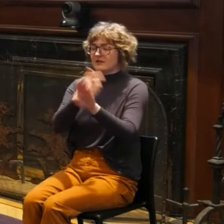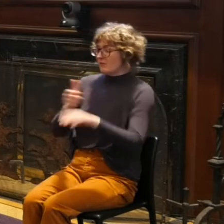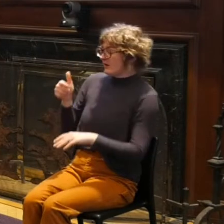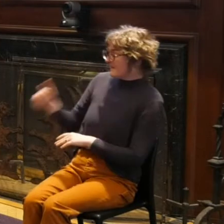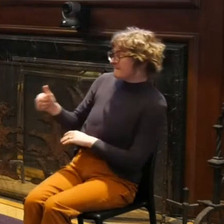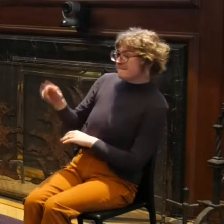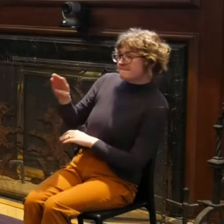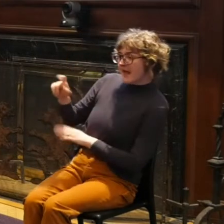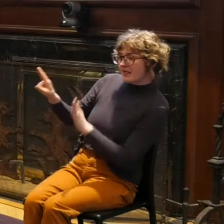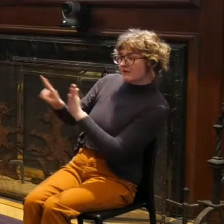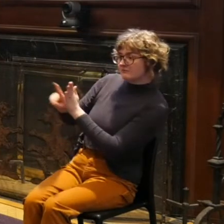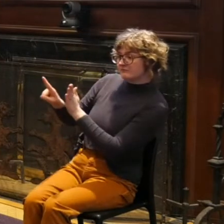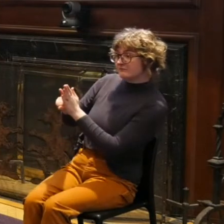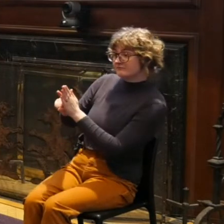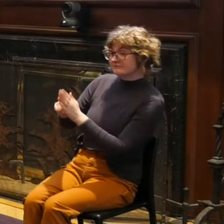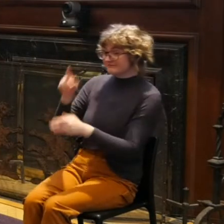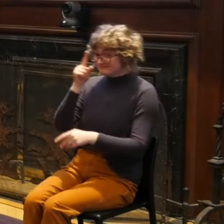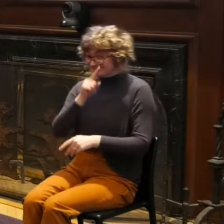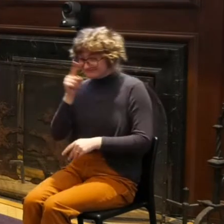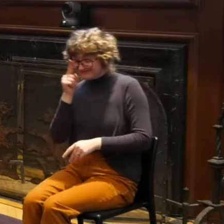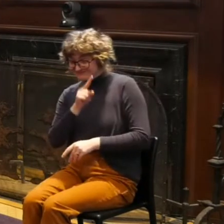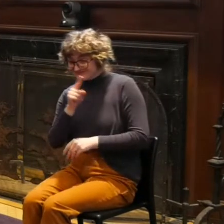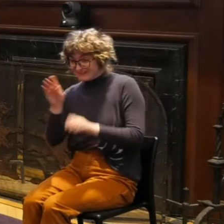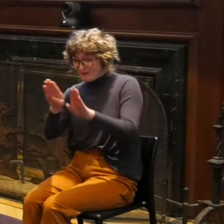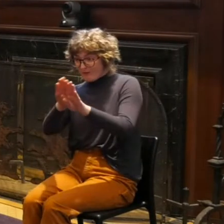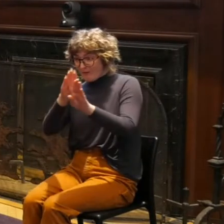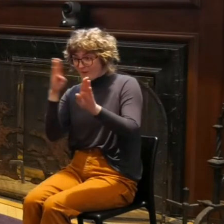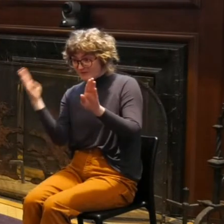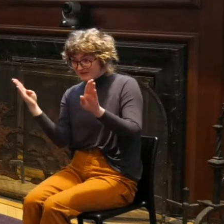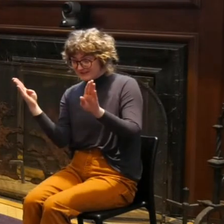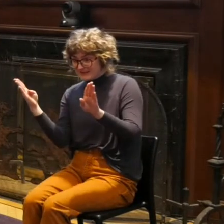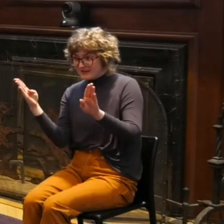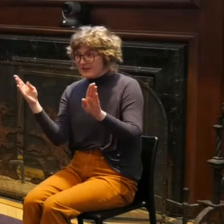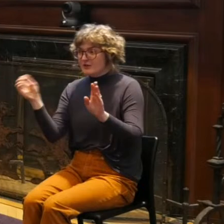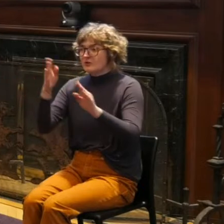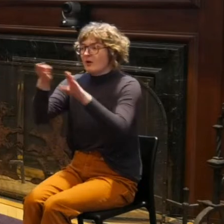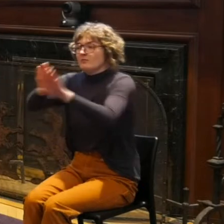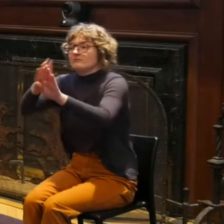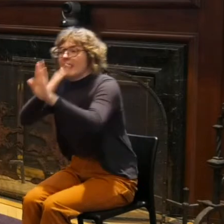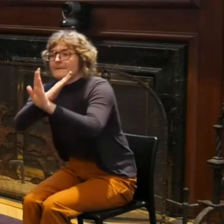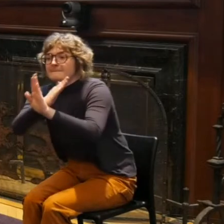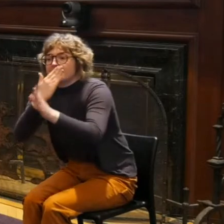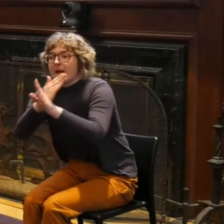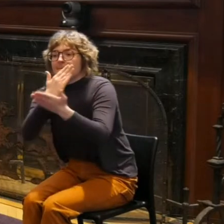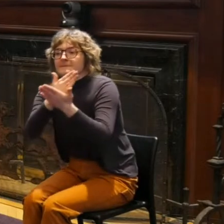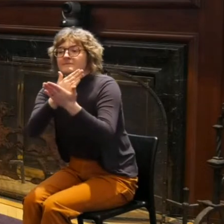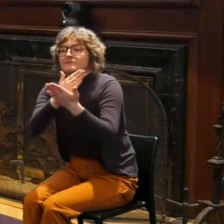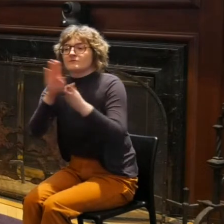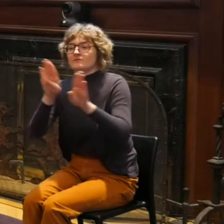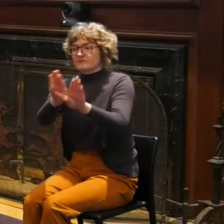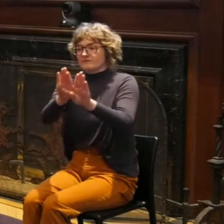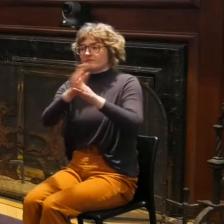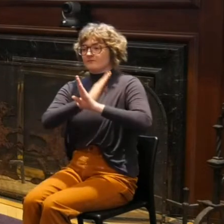bell. Do me a favor, open the door, and don't let them in. No, no, no.